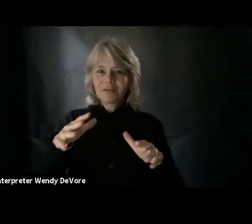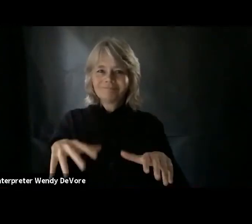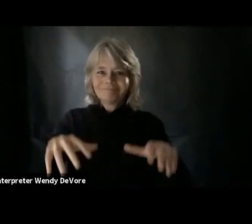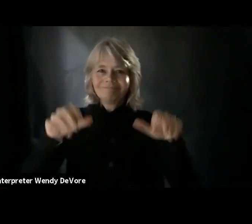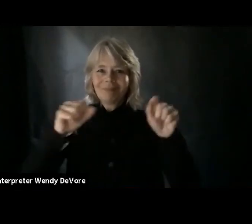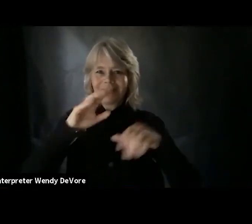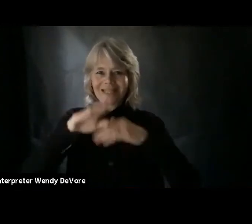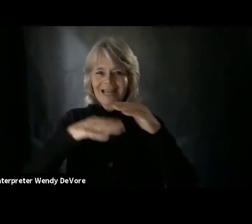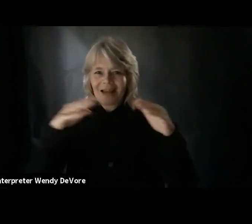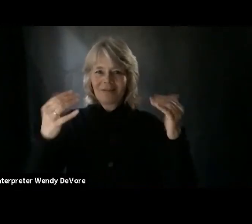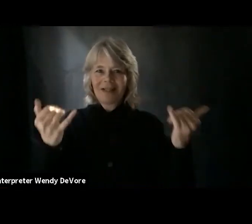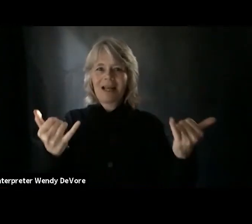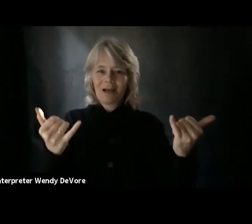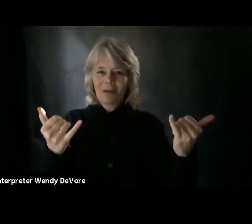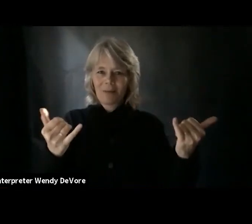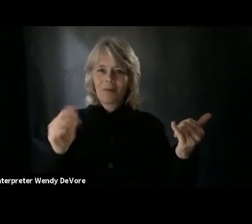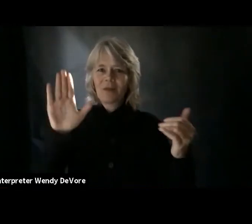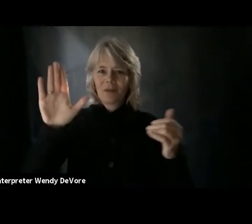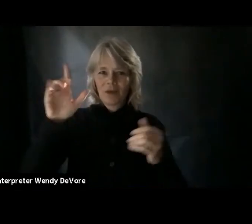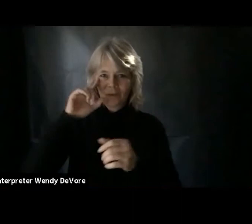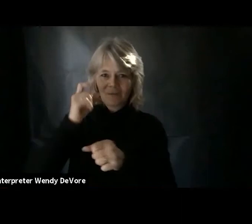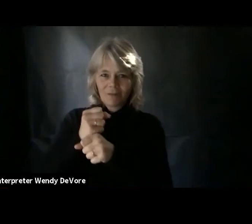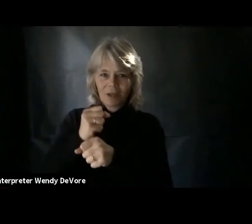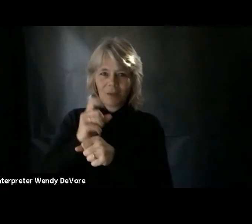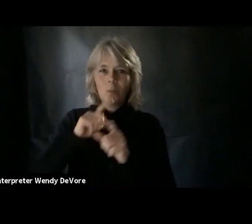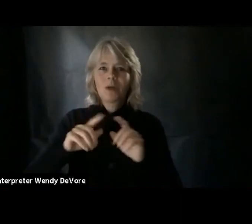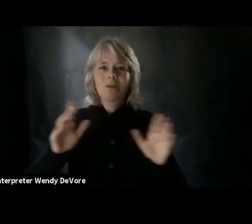their faith will encourage us.